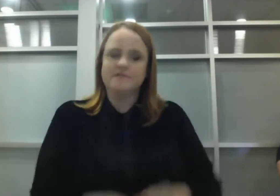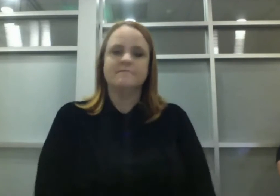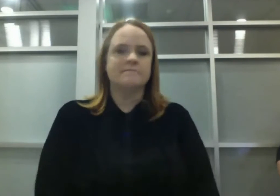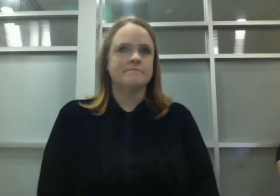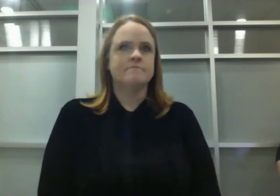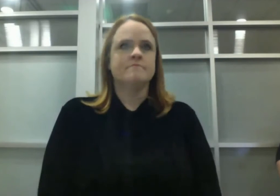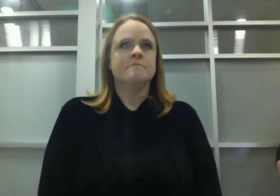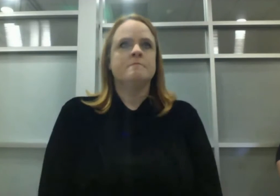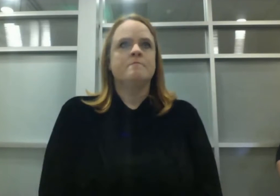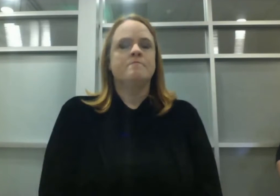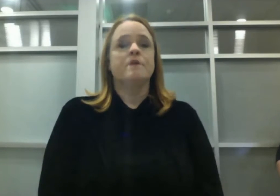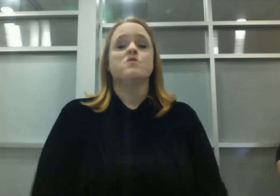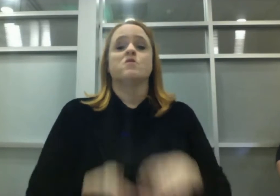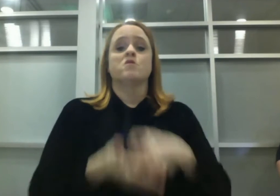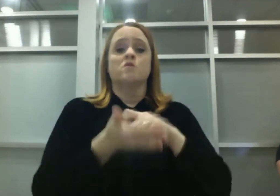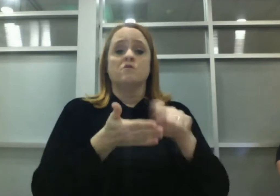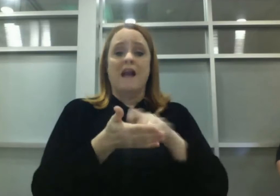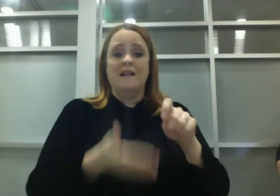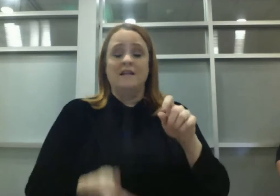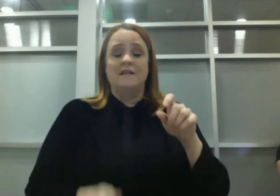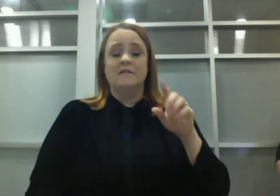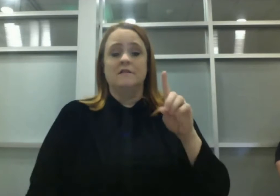Writing doc tests also means that